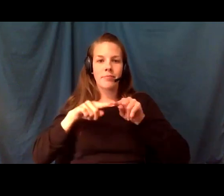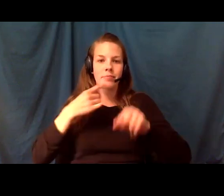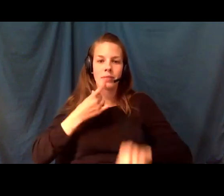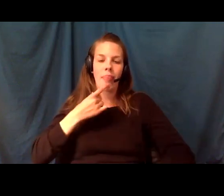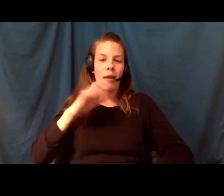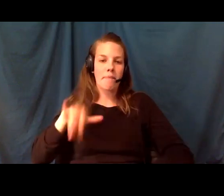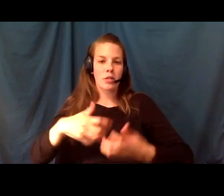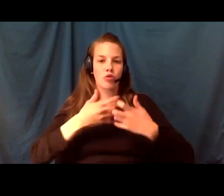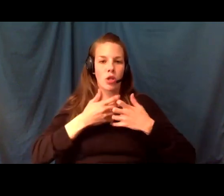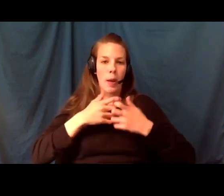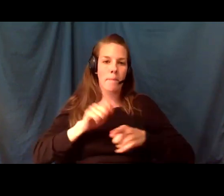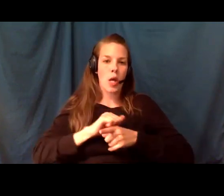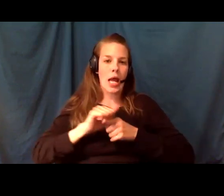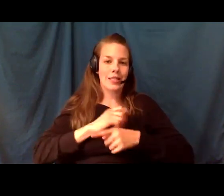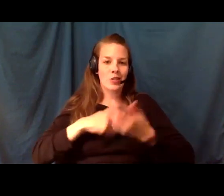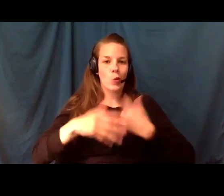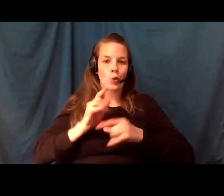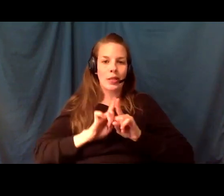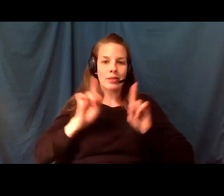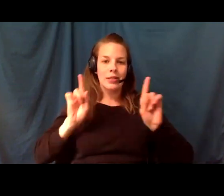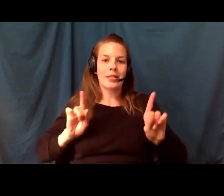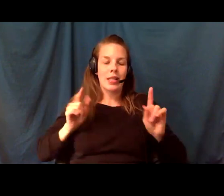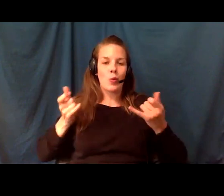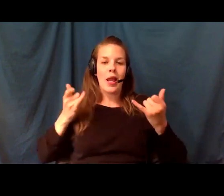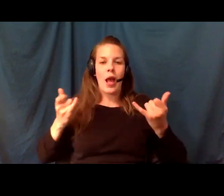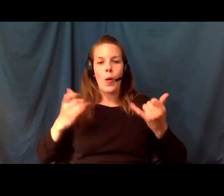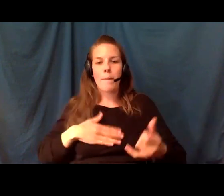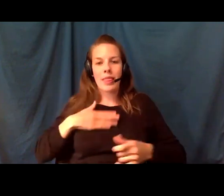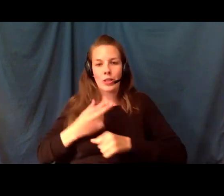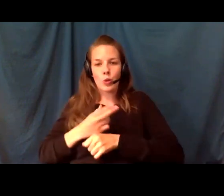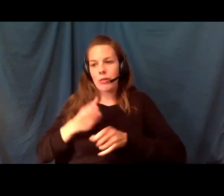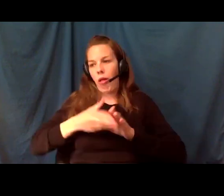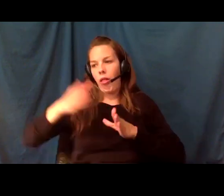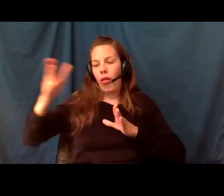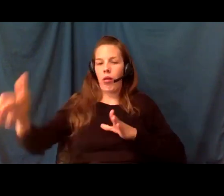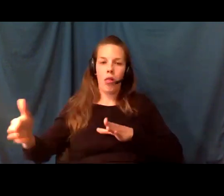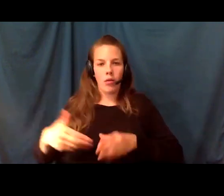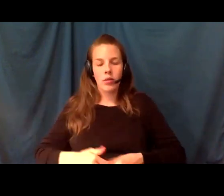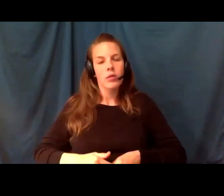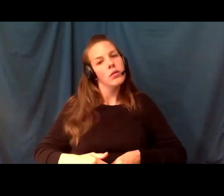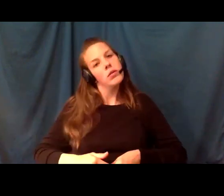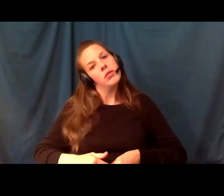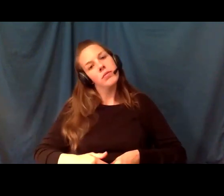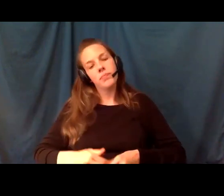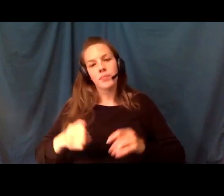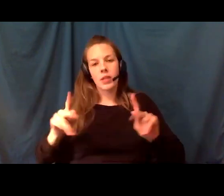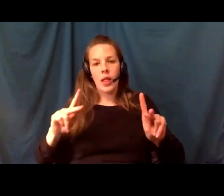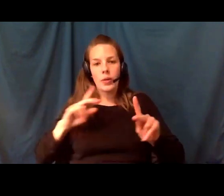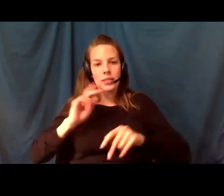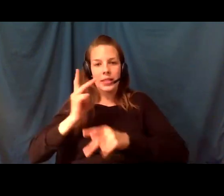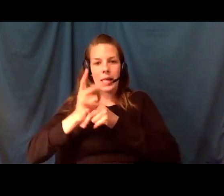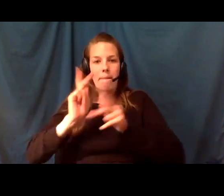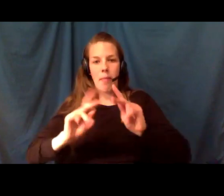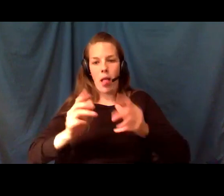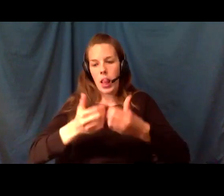machine is practicing social distancing at this time. Please use the machine next to it, which would allow us to keep people spread